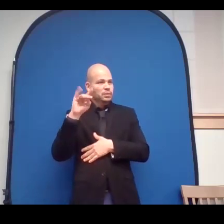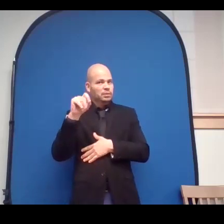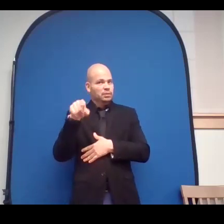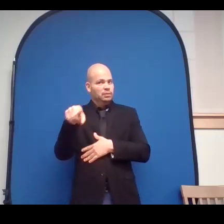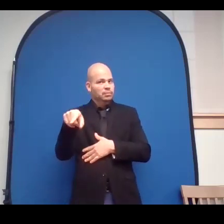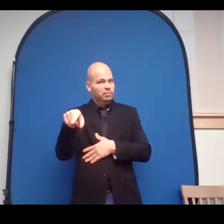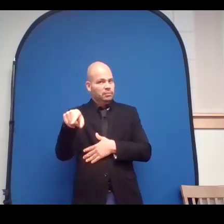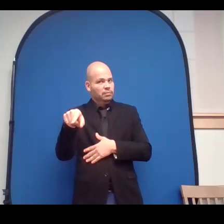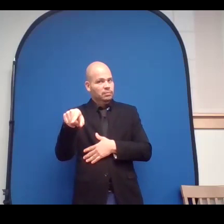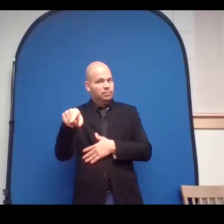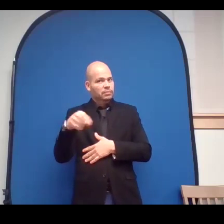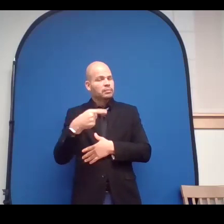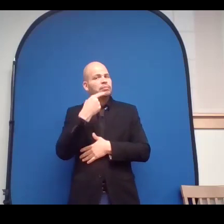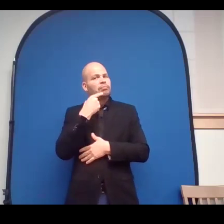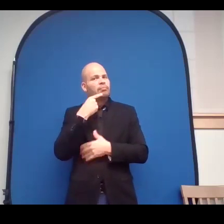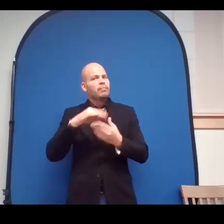hire a lawyer to appeal.